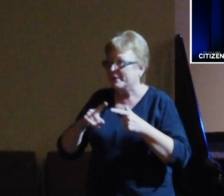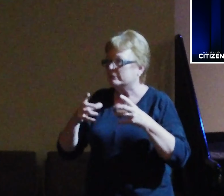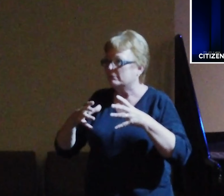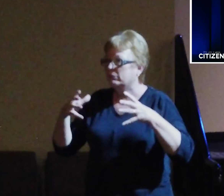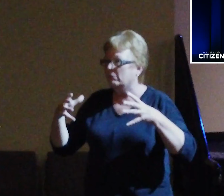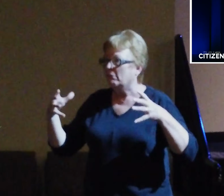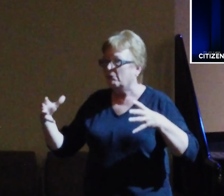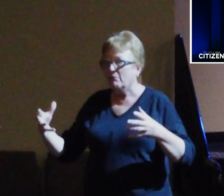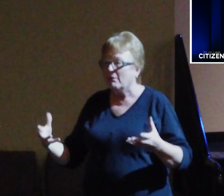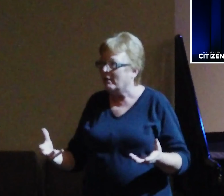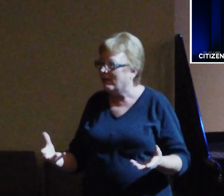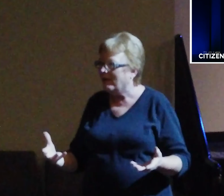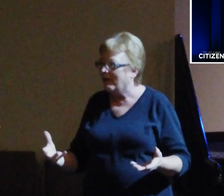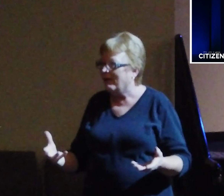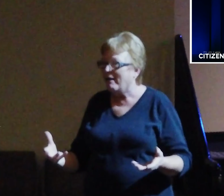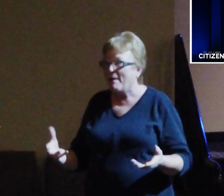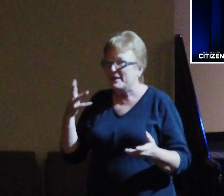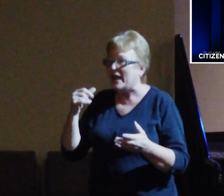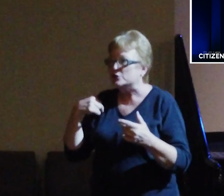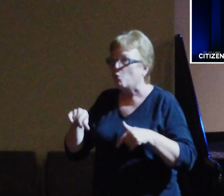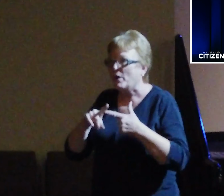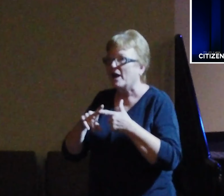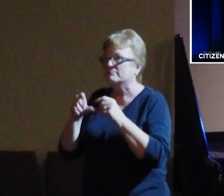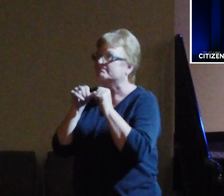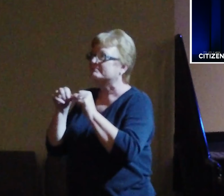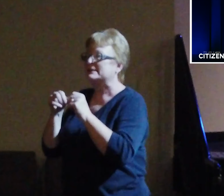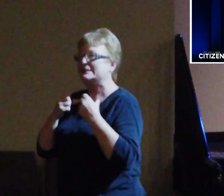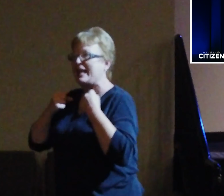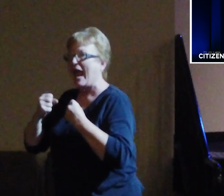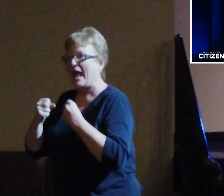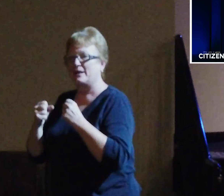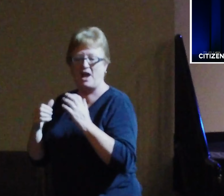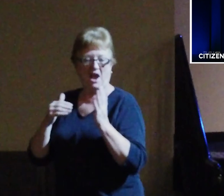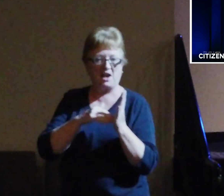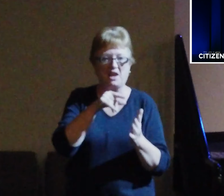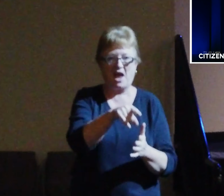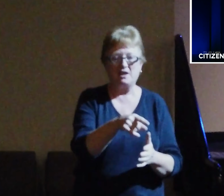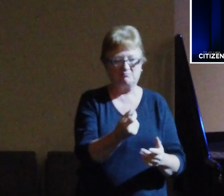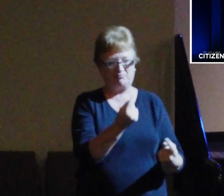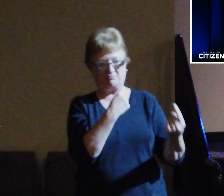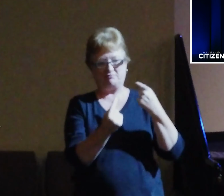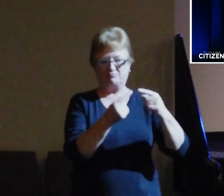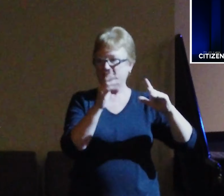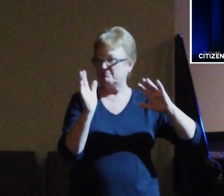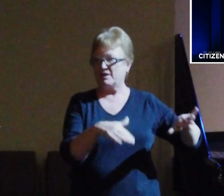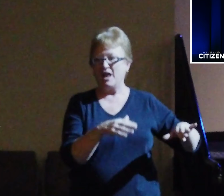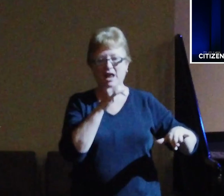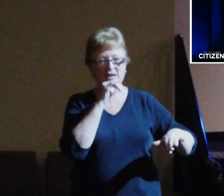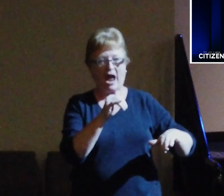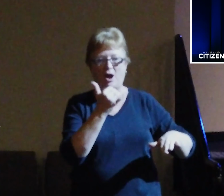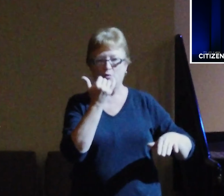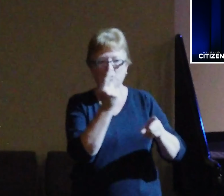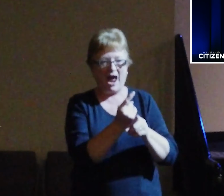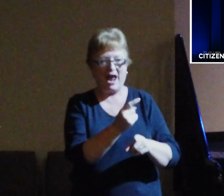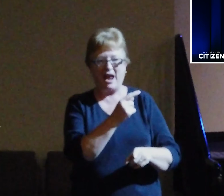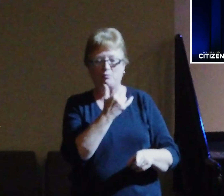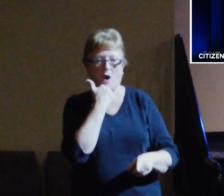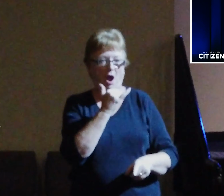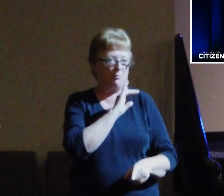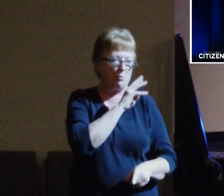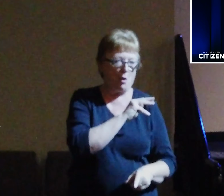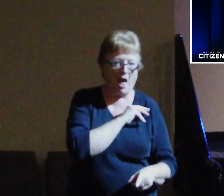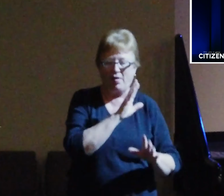The example set for us in fearlessly standing against tyranny and injustice and immorality and